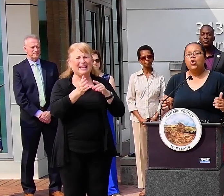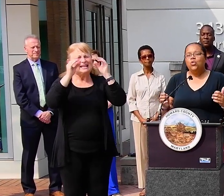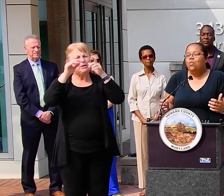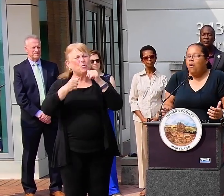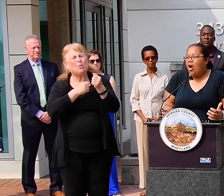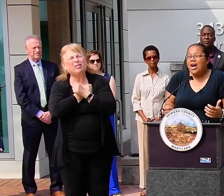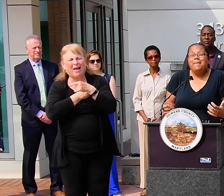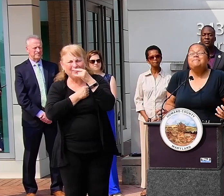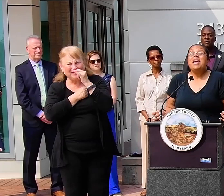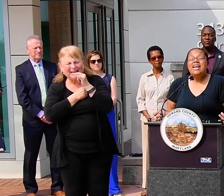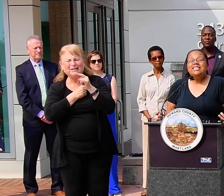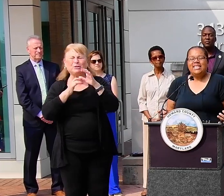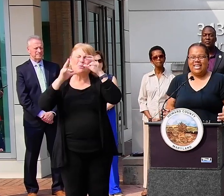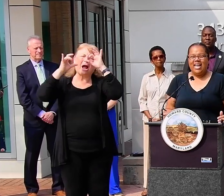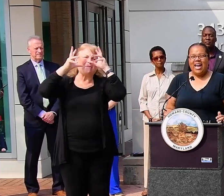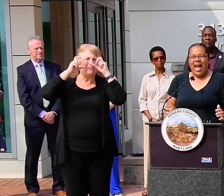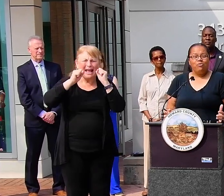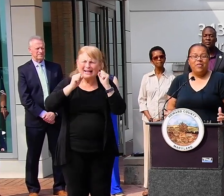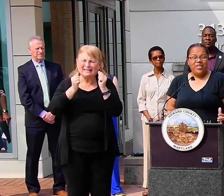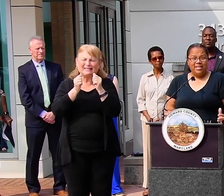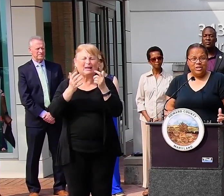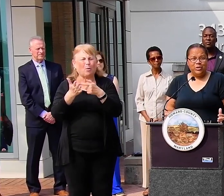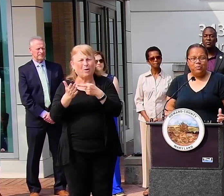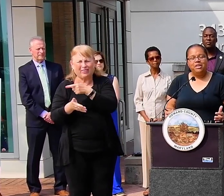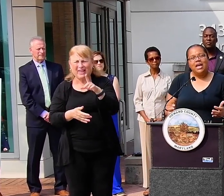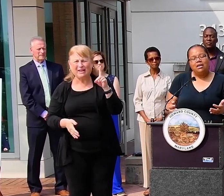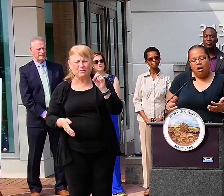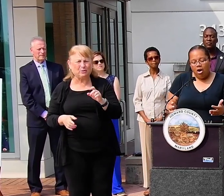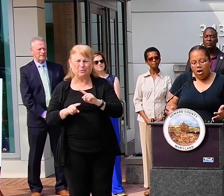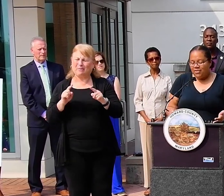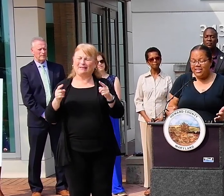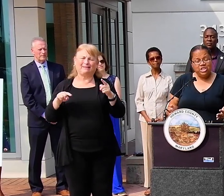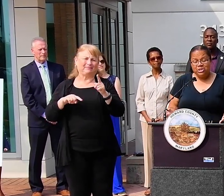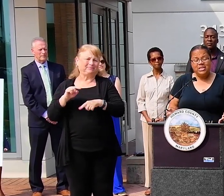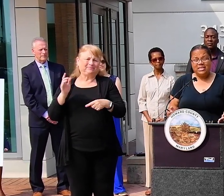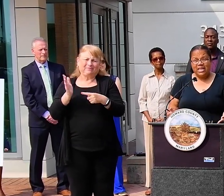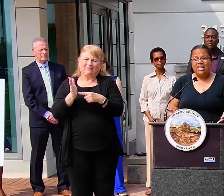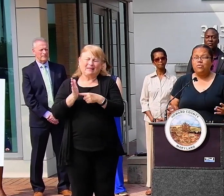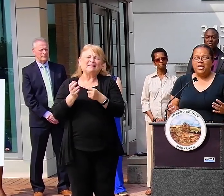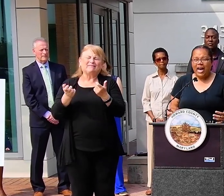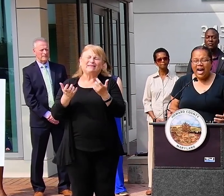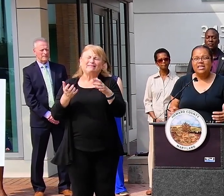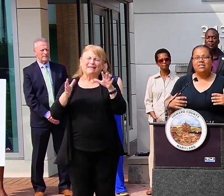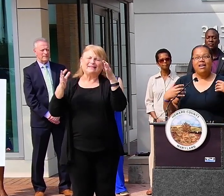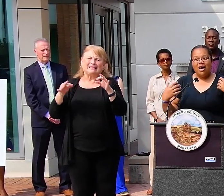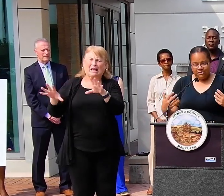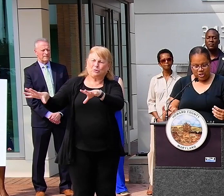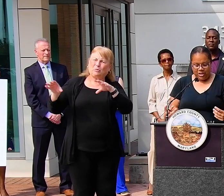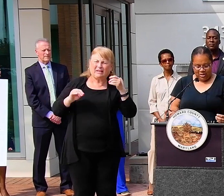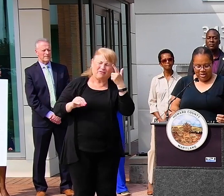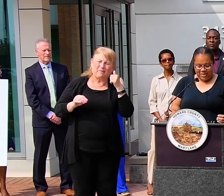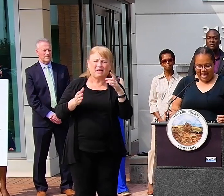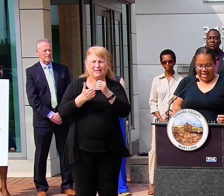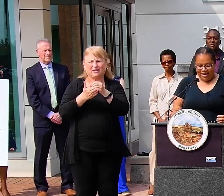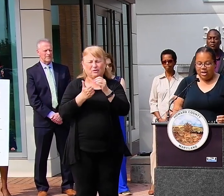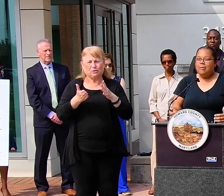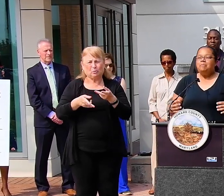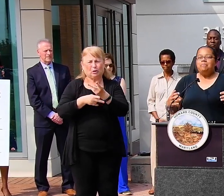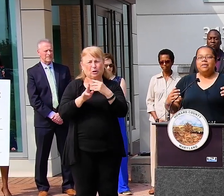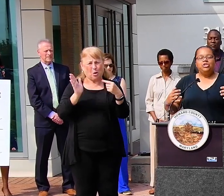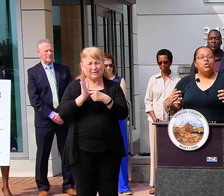kids, who are amazing at what they do, but they choose to leave because of student loan